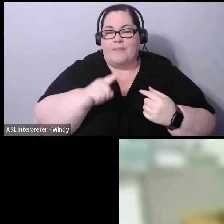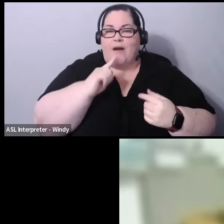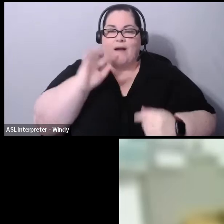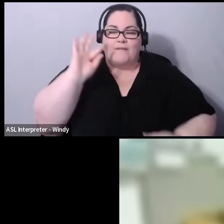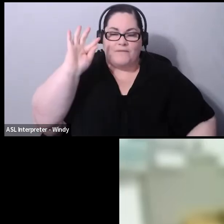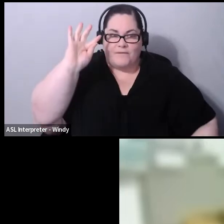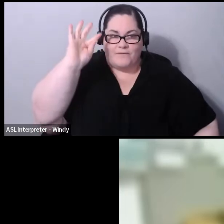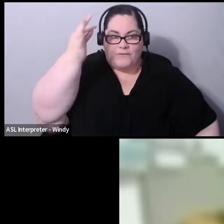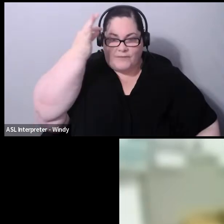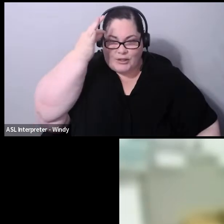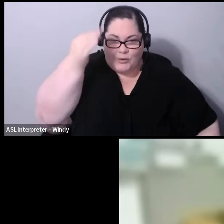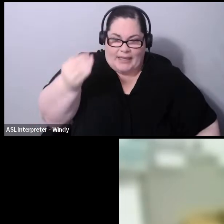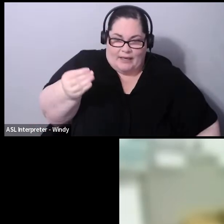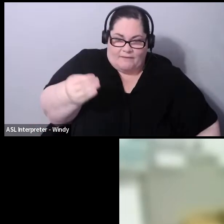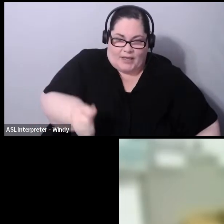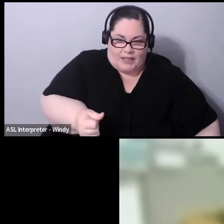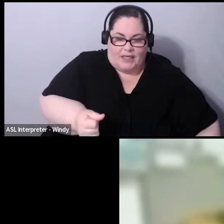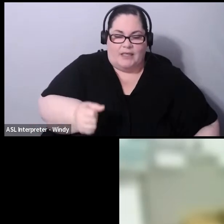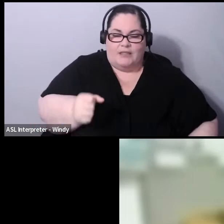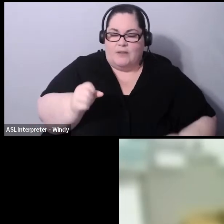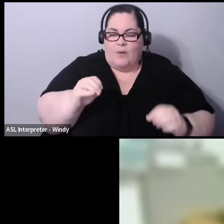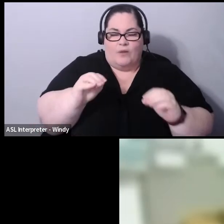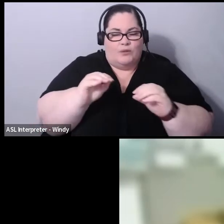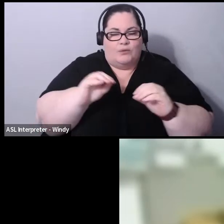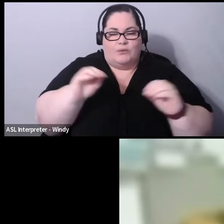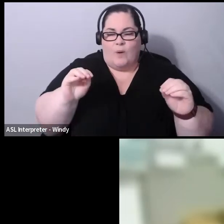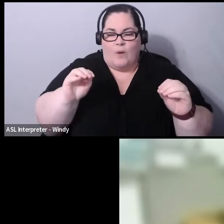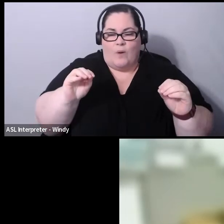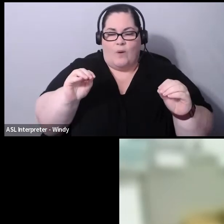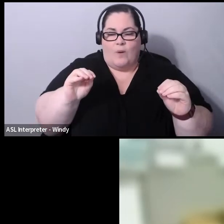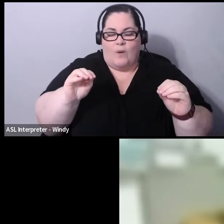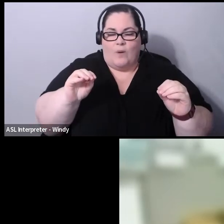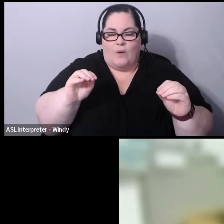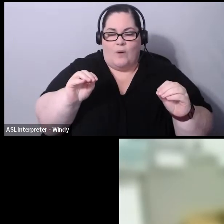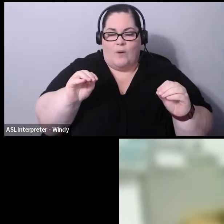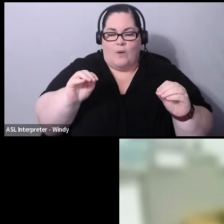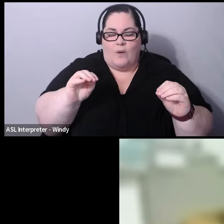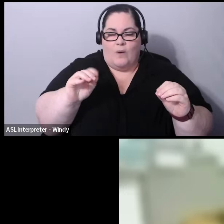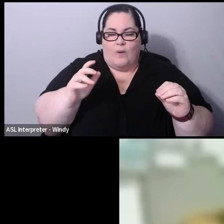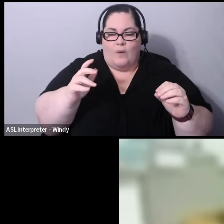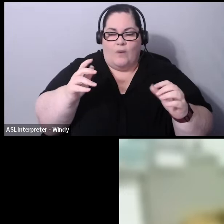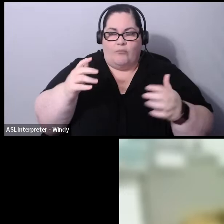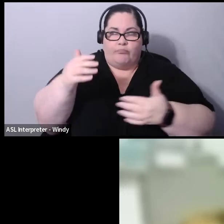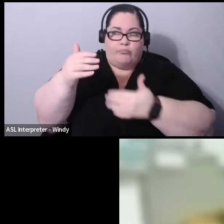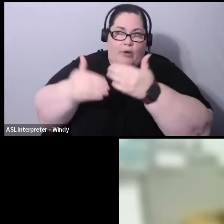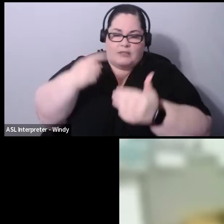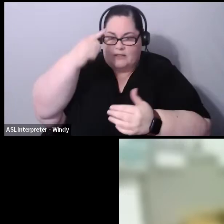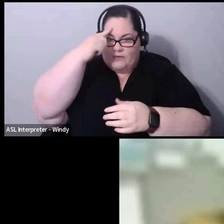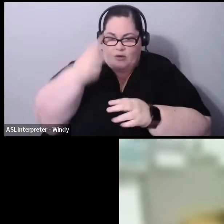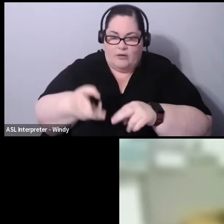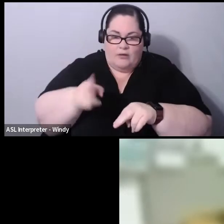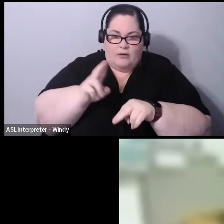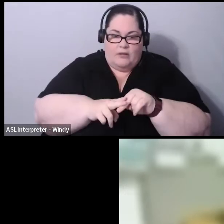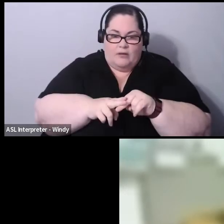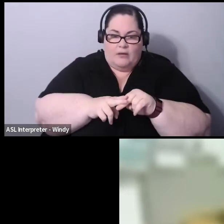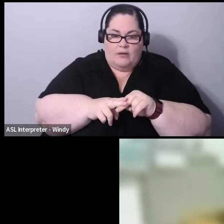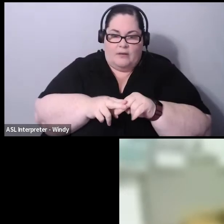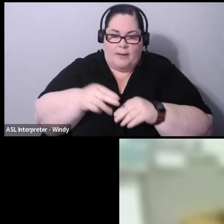refunded. So there's no cushion for increase in pay because they're federally